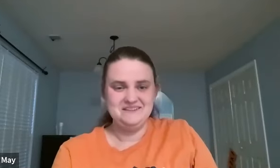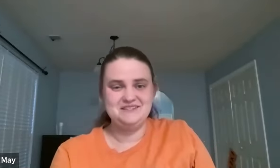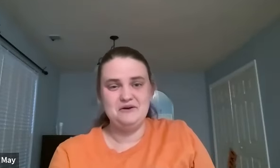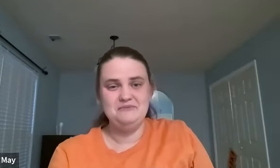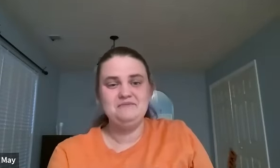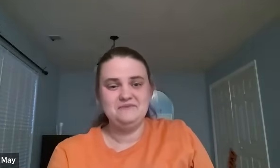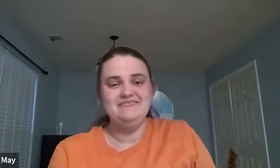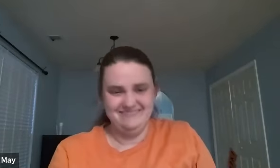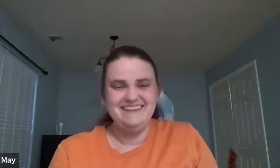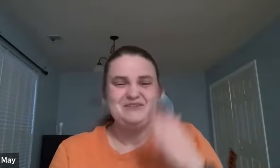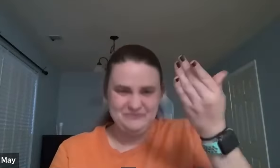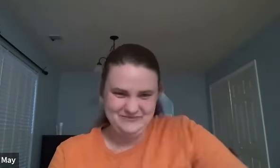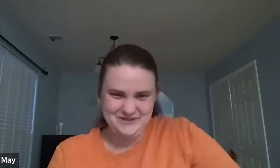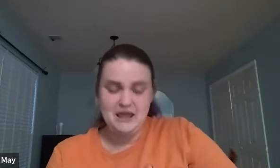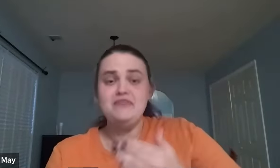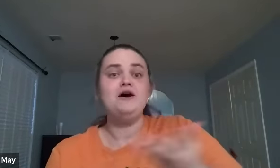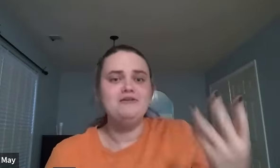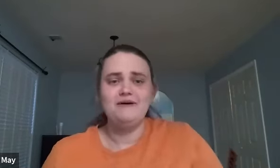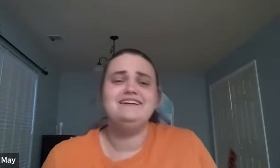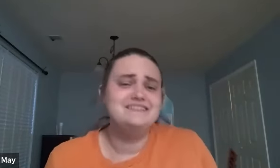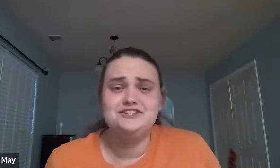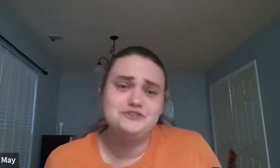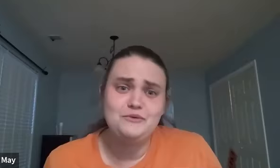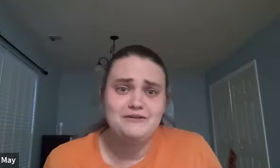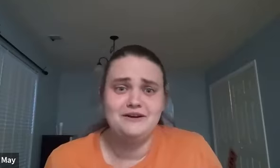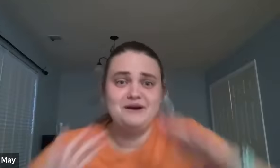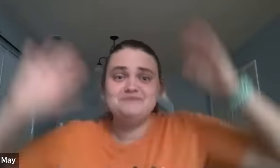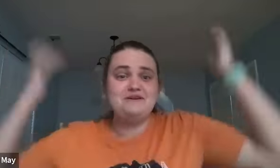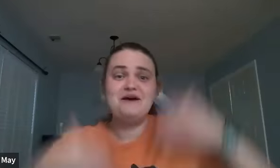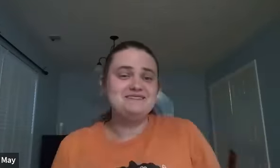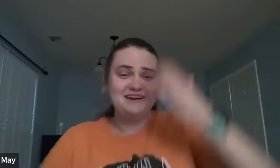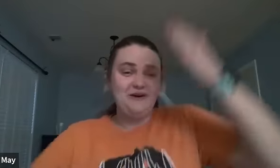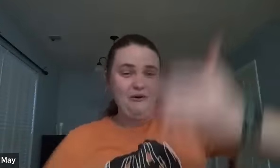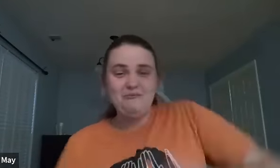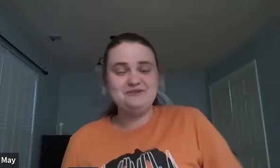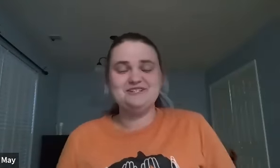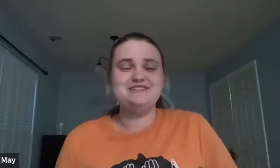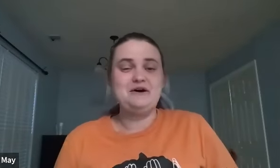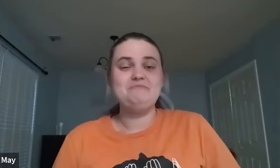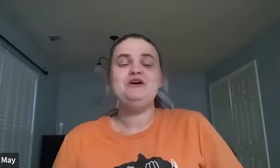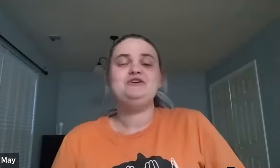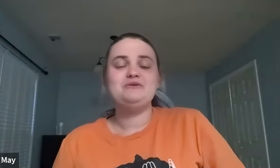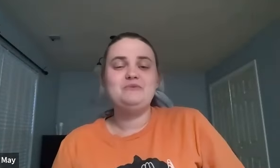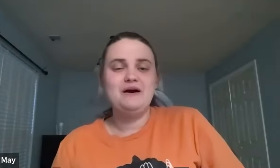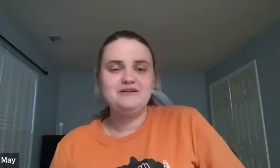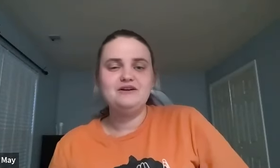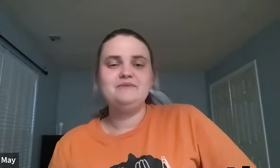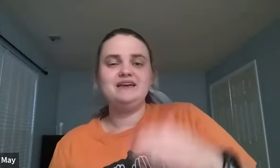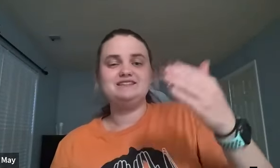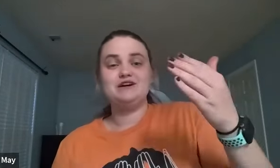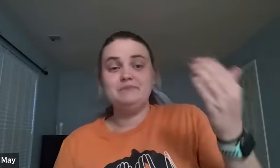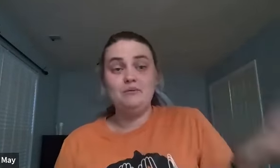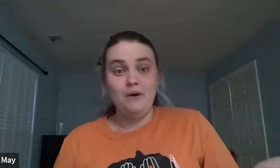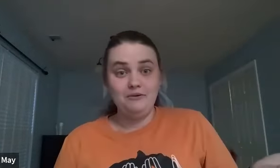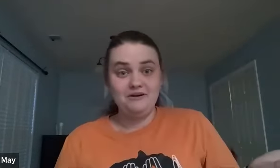So, and then, oh, I can teach you you're welcome. I'm sorry, that was like a whole motion. So your welcome is going to be welcome.